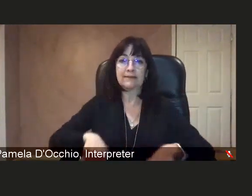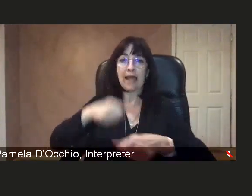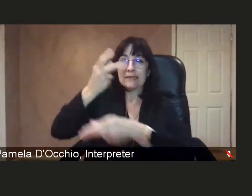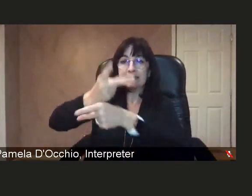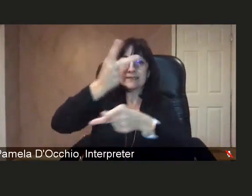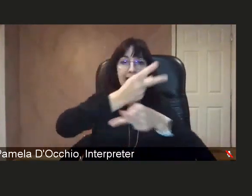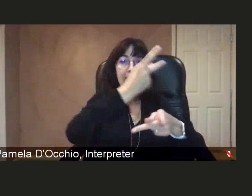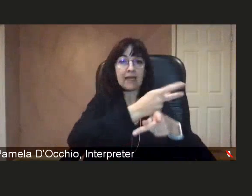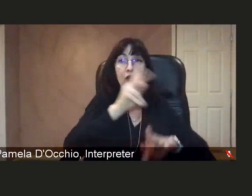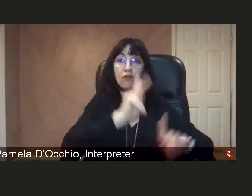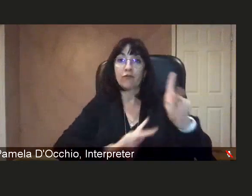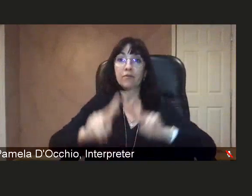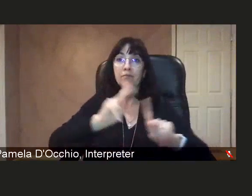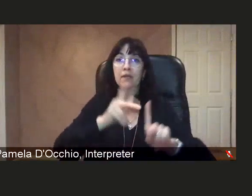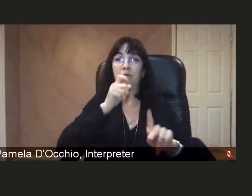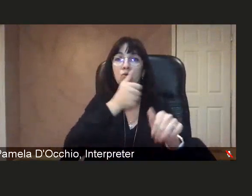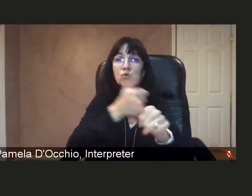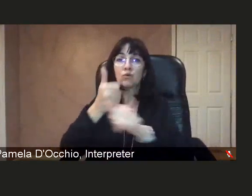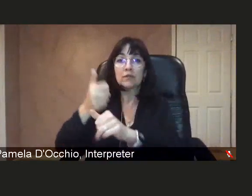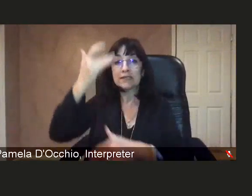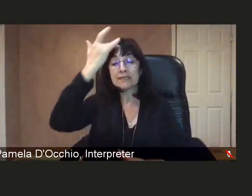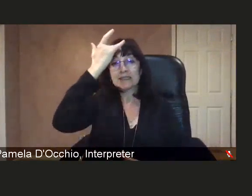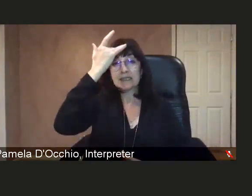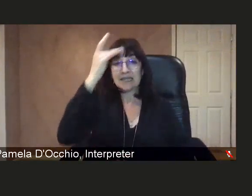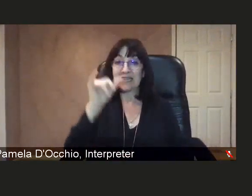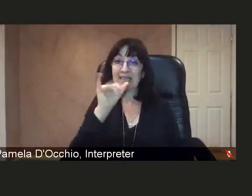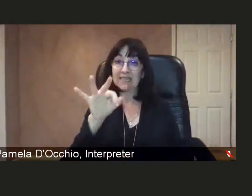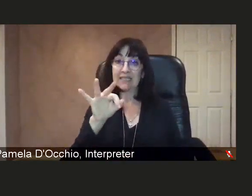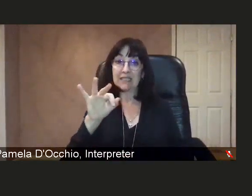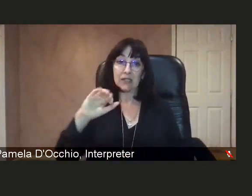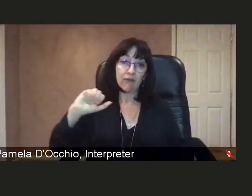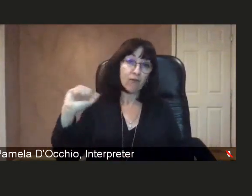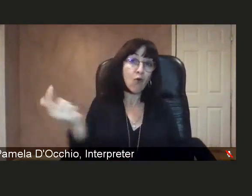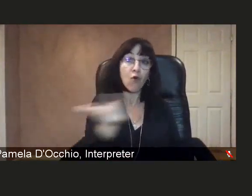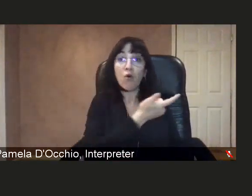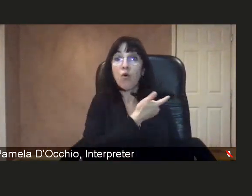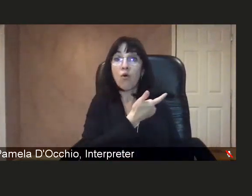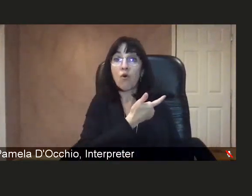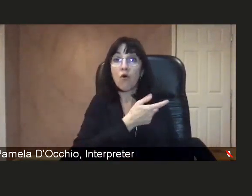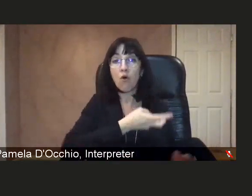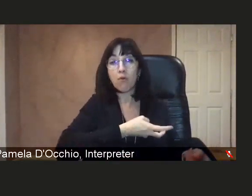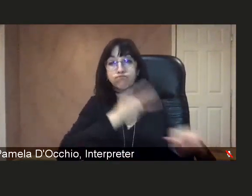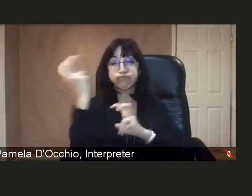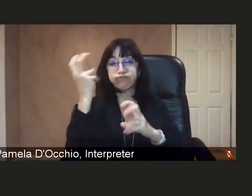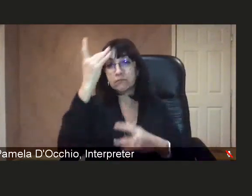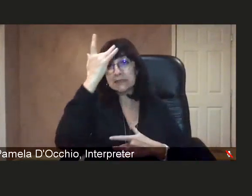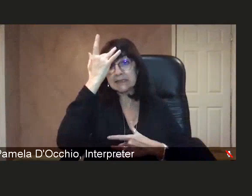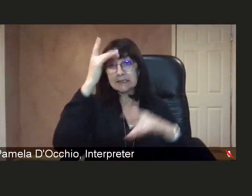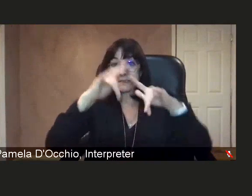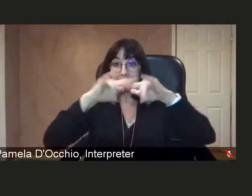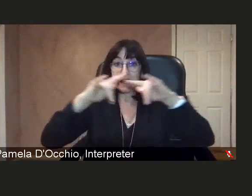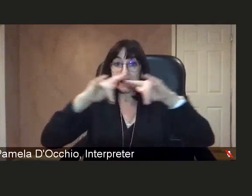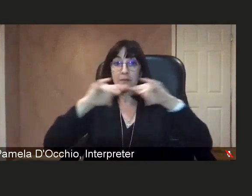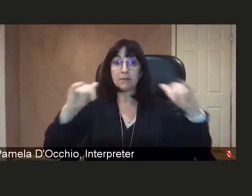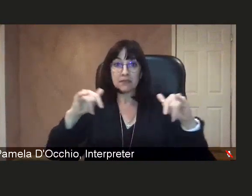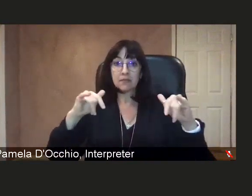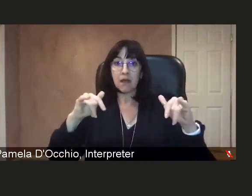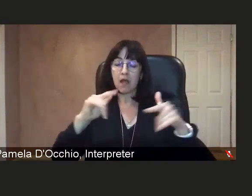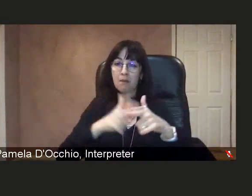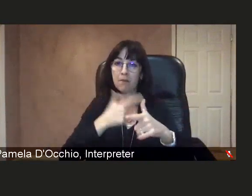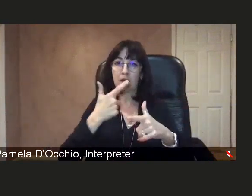If everyone gets sick at the same time, we're going to have a massive need for those resources, and we're going to